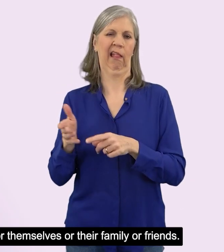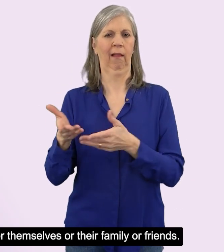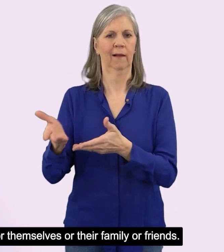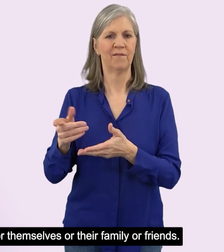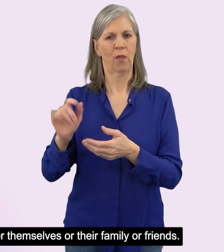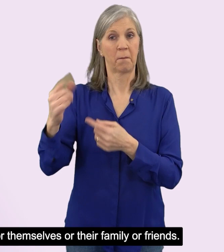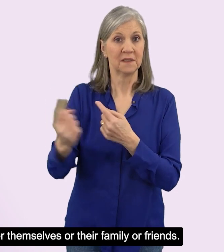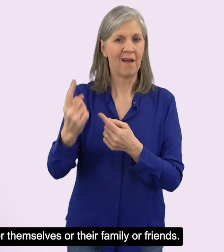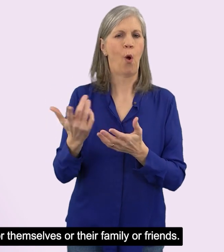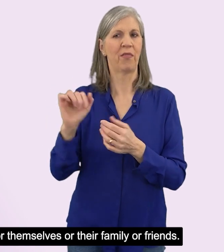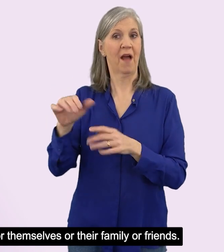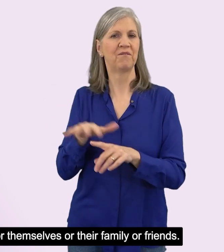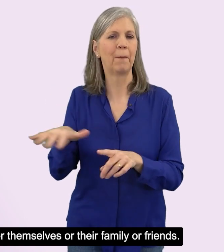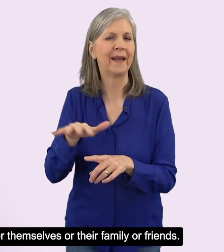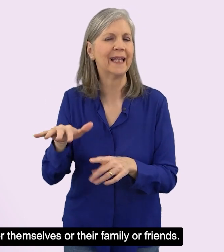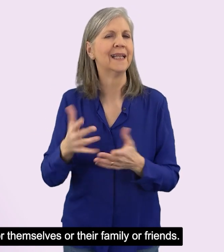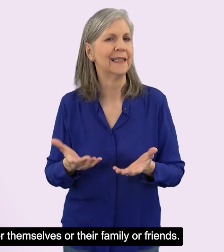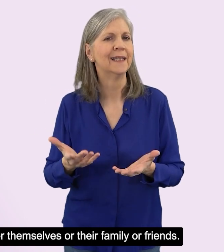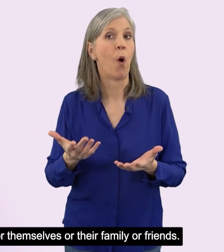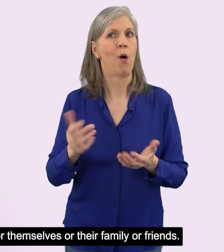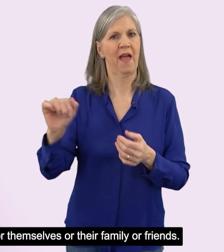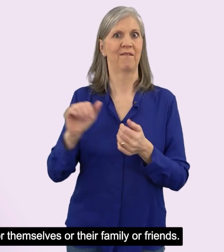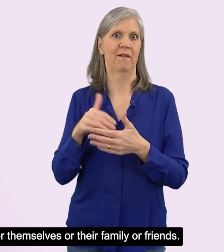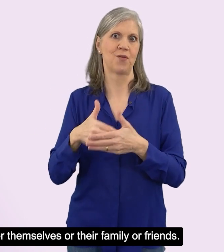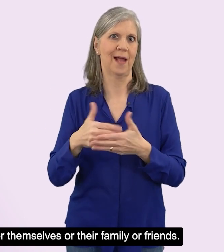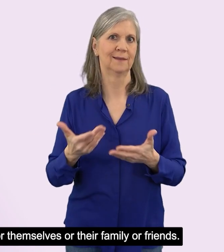treatment for themselves or their family or friends.